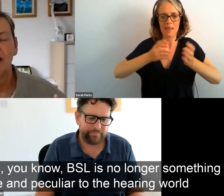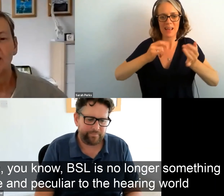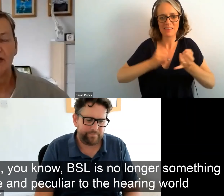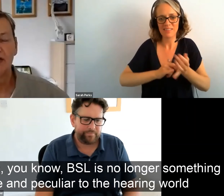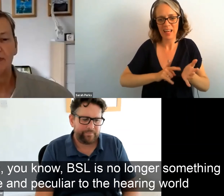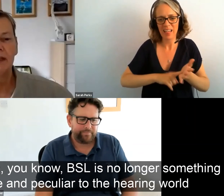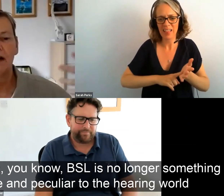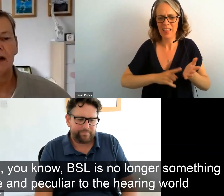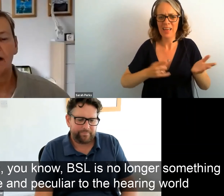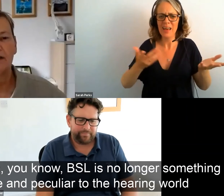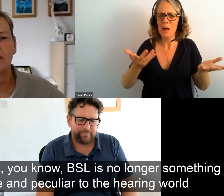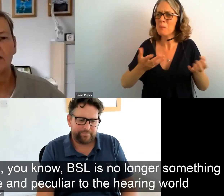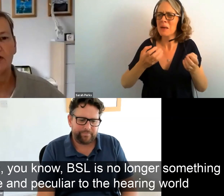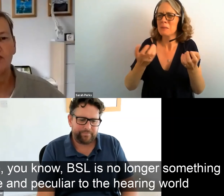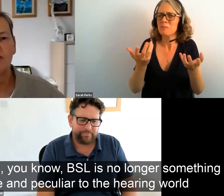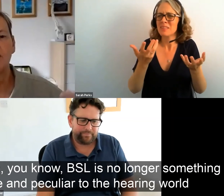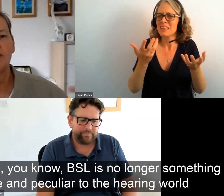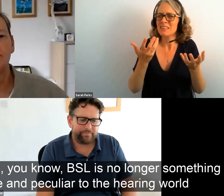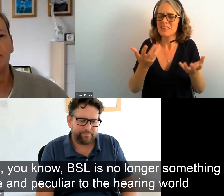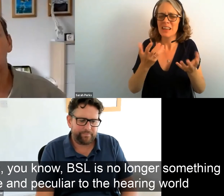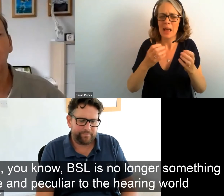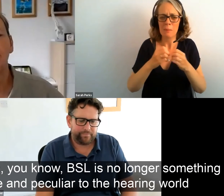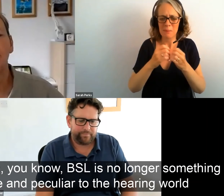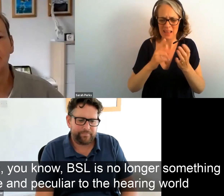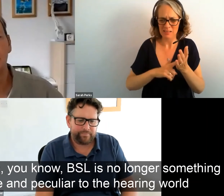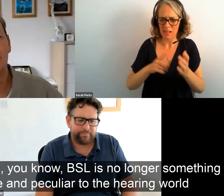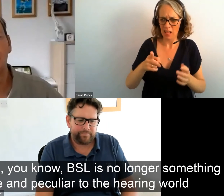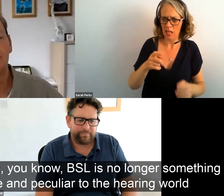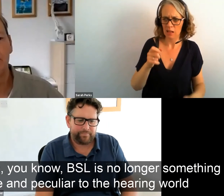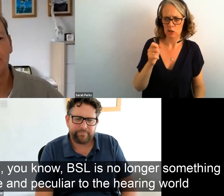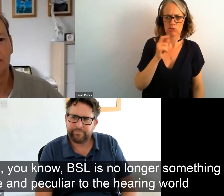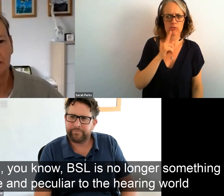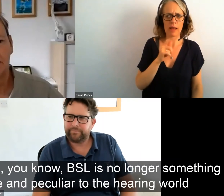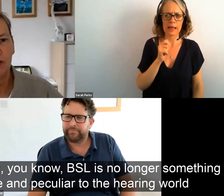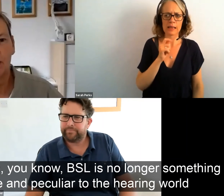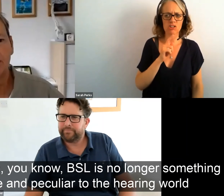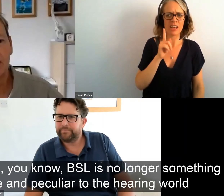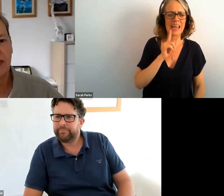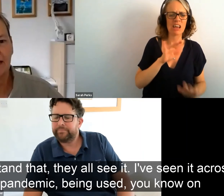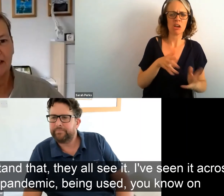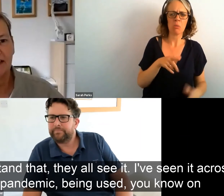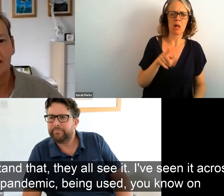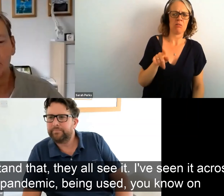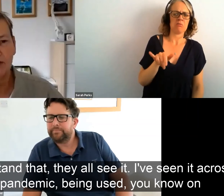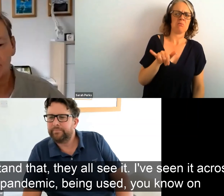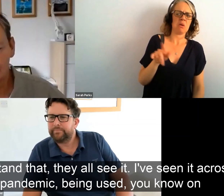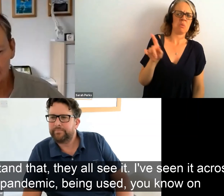is no longer something strange and peculiar to the hearing world. They all